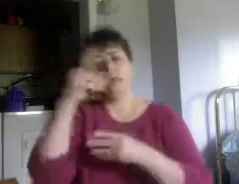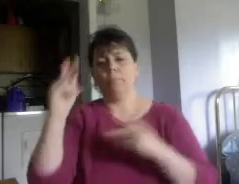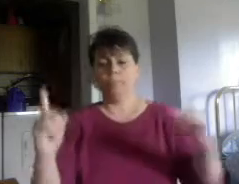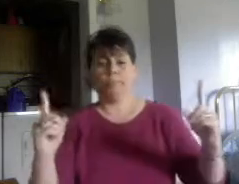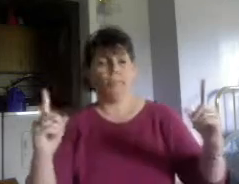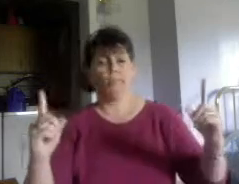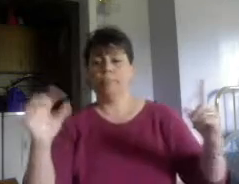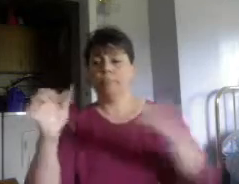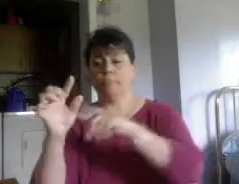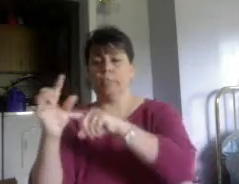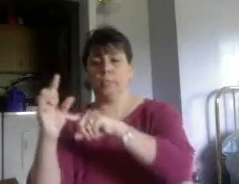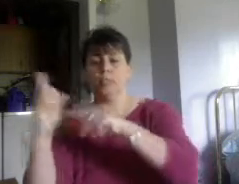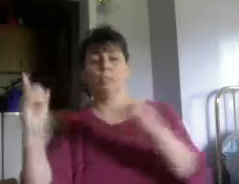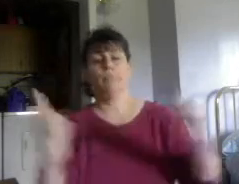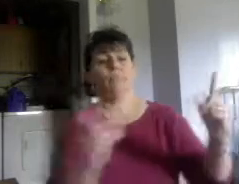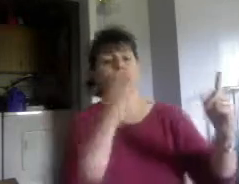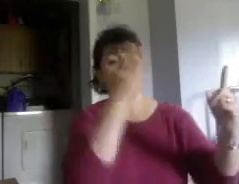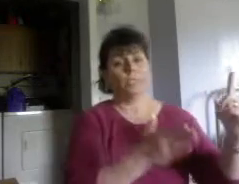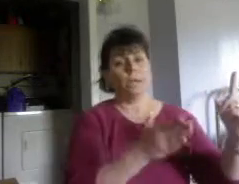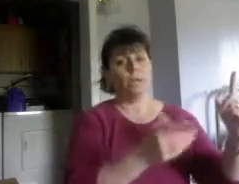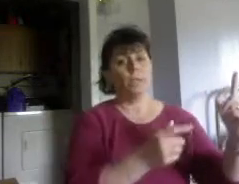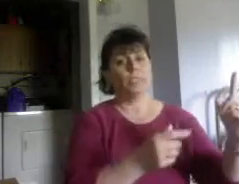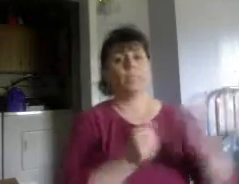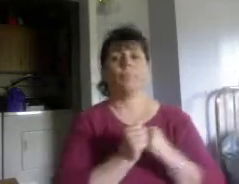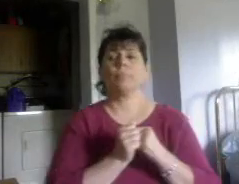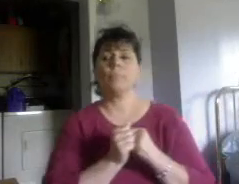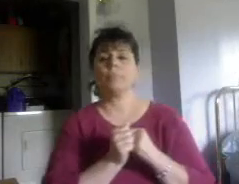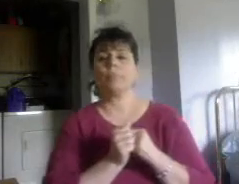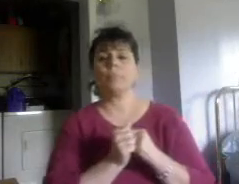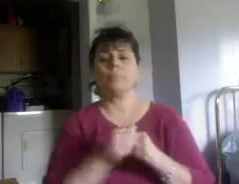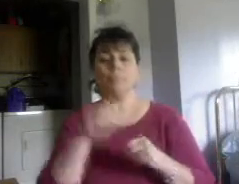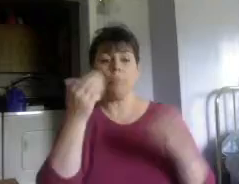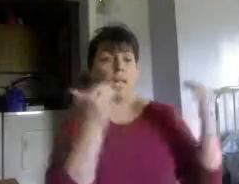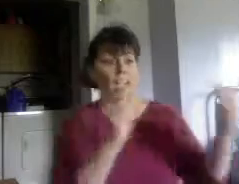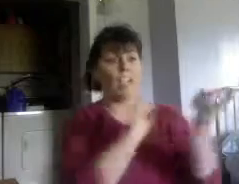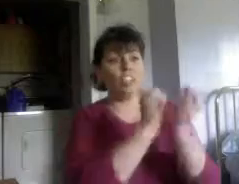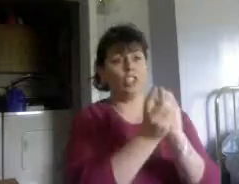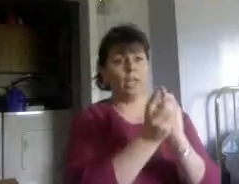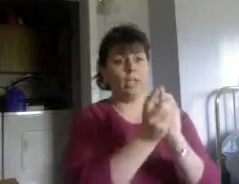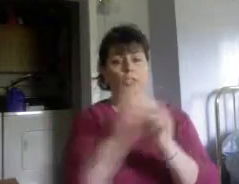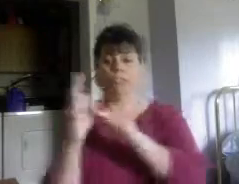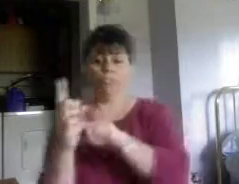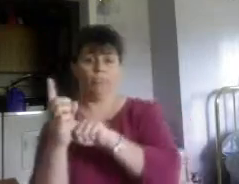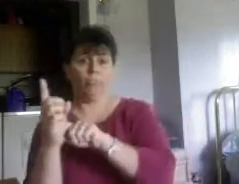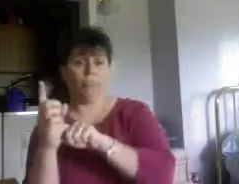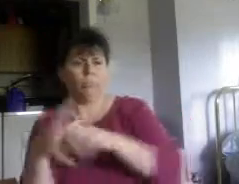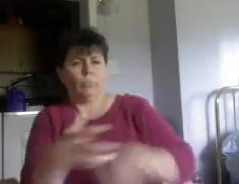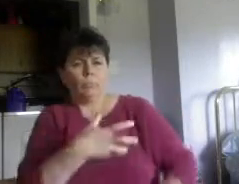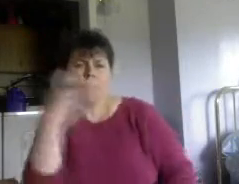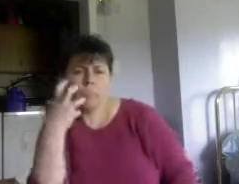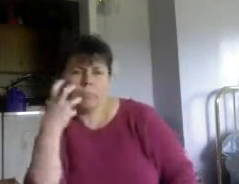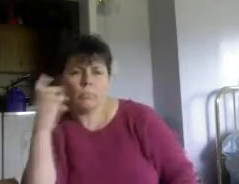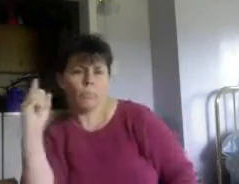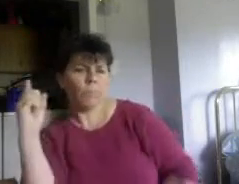time have that first person who was just smiling put an angry look on their face and walk quickly towards their partner.